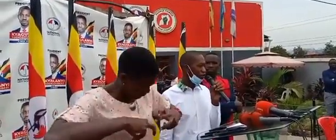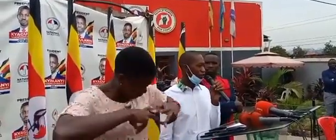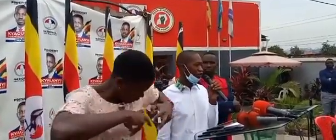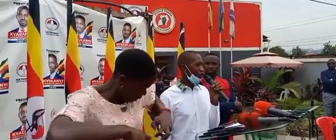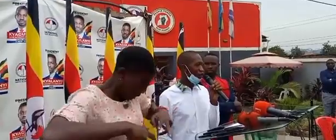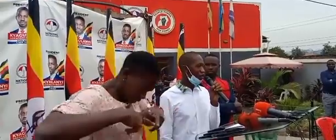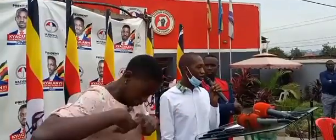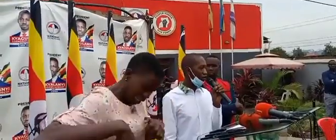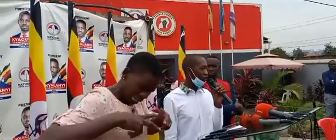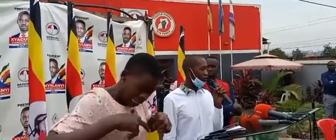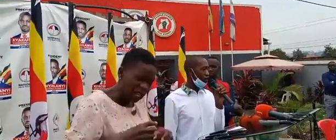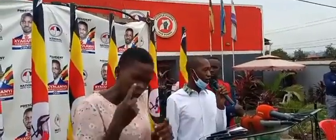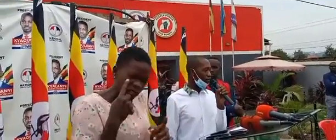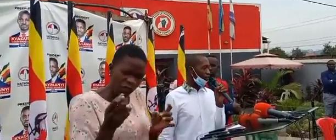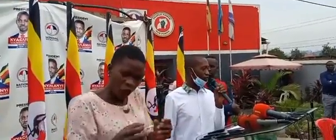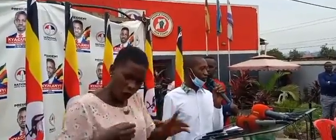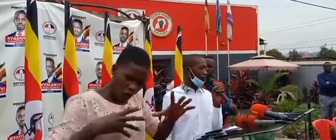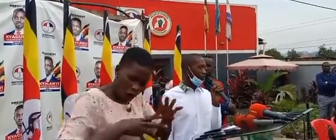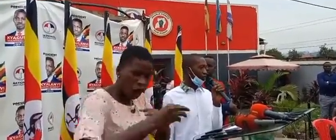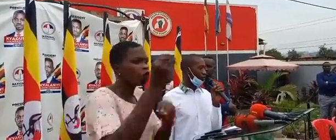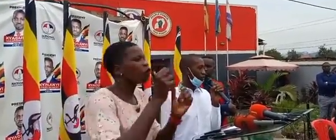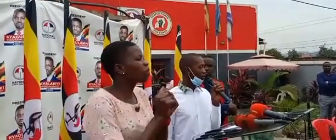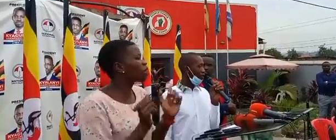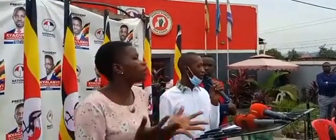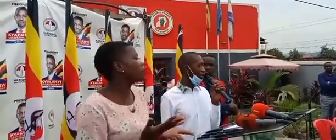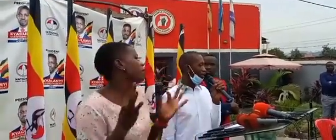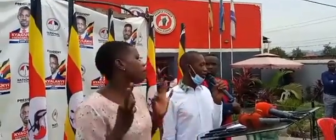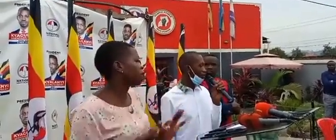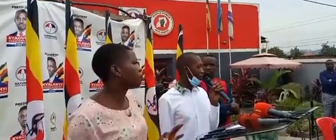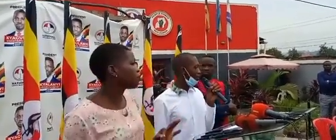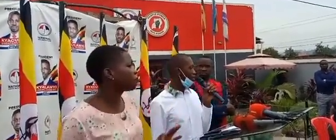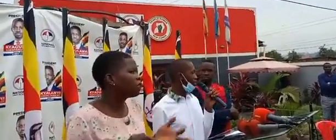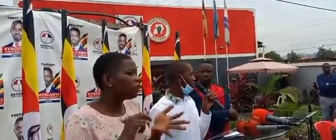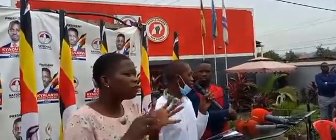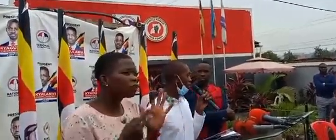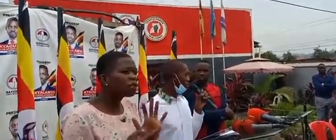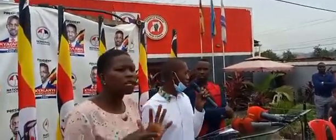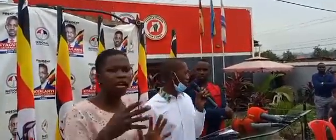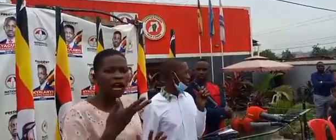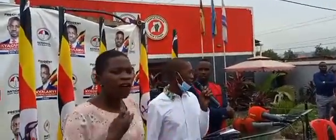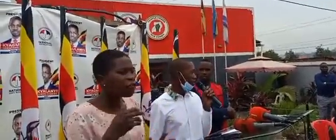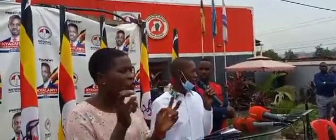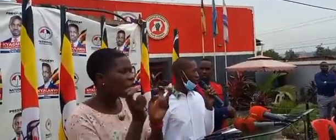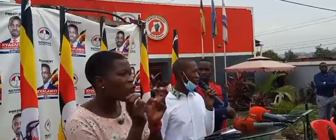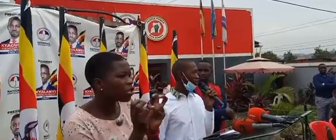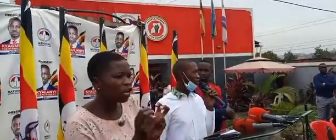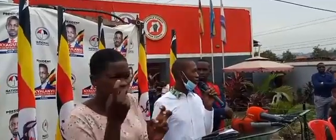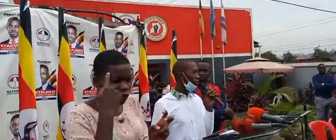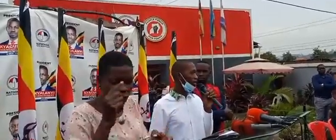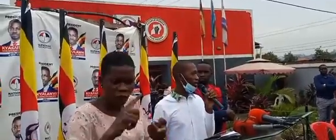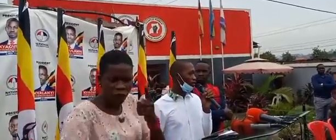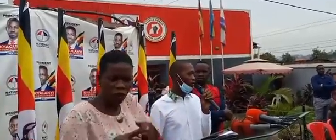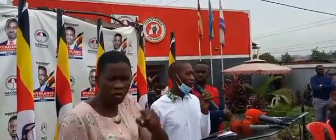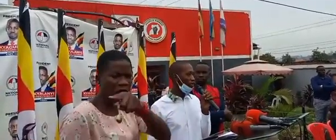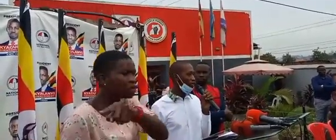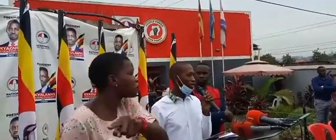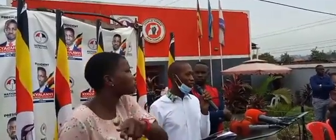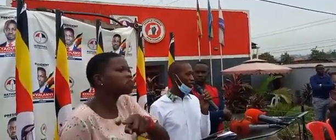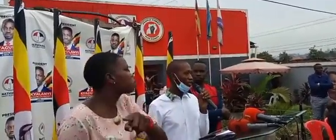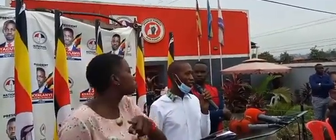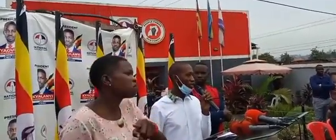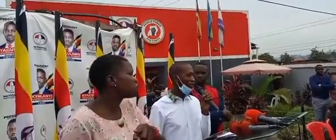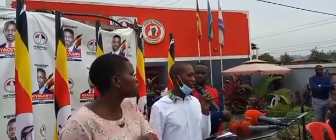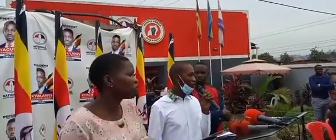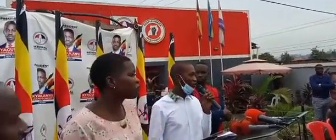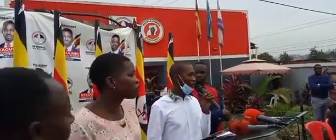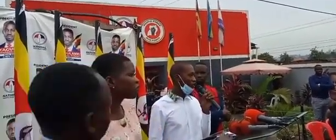nti no tewali kyofumye nakyo so mbela eri kitalya yonga ye yungula amaziga